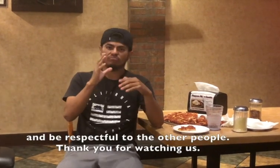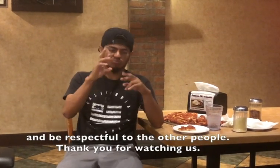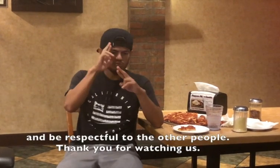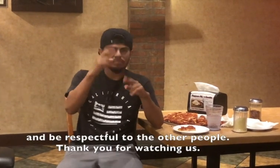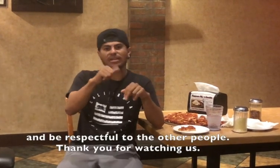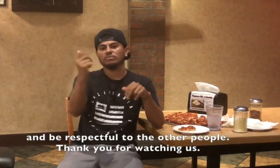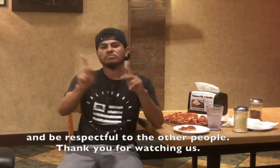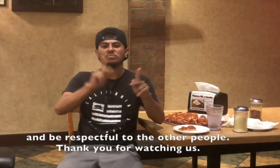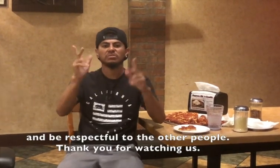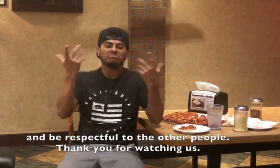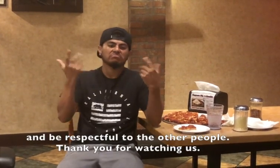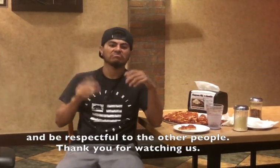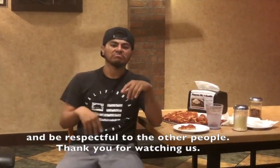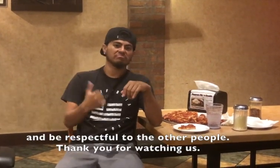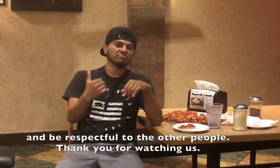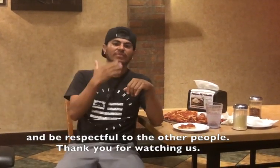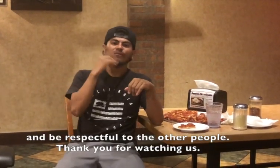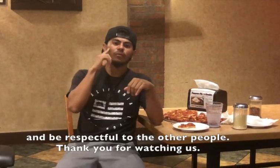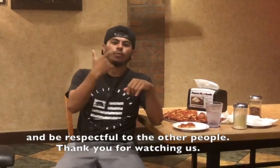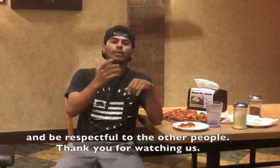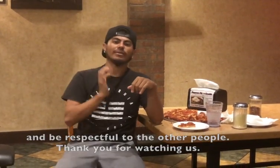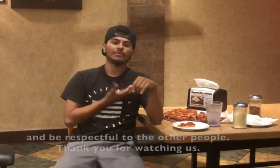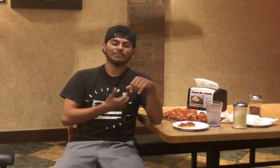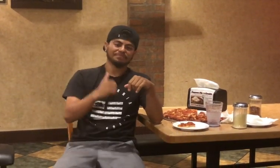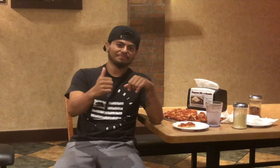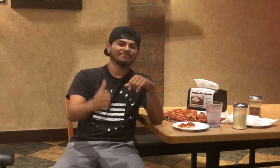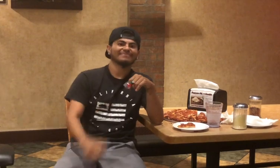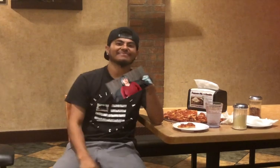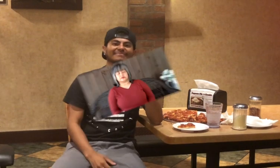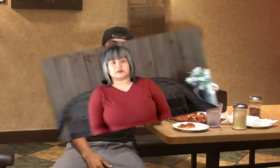And be respectful to each other. Thank you for watching us.